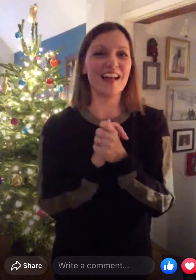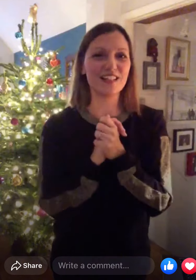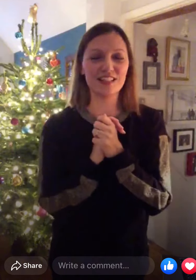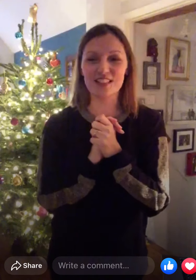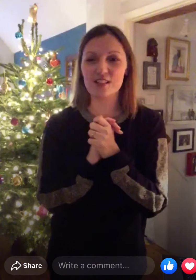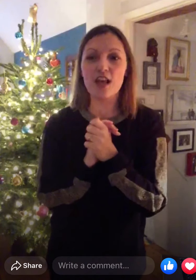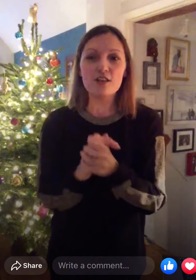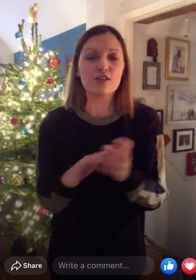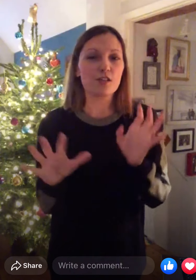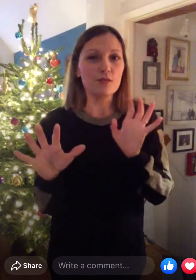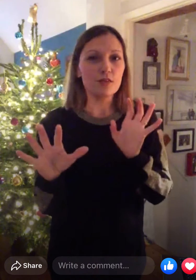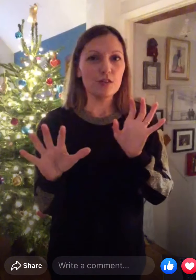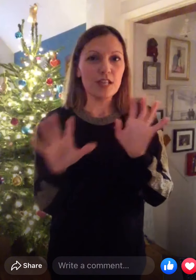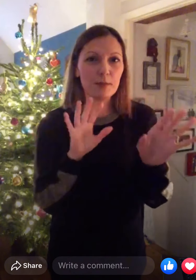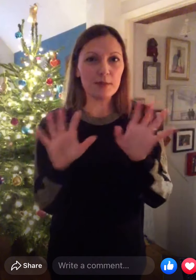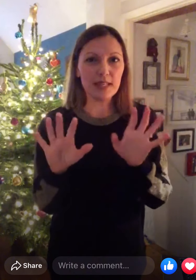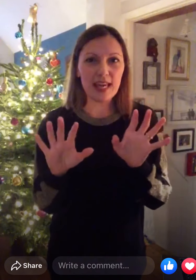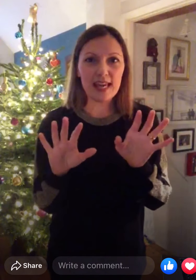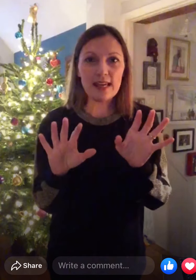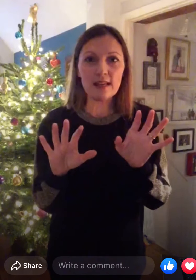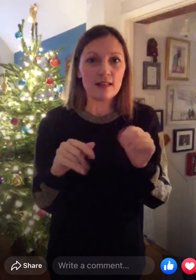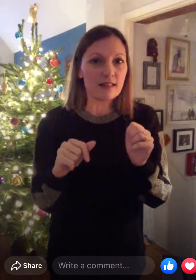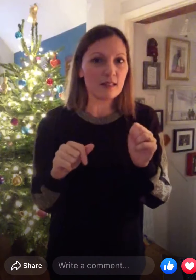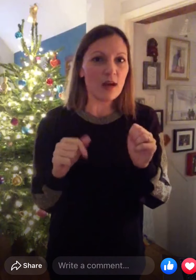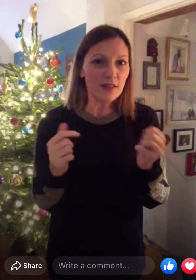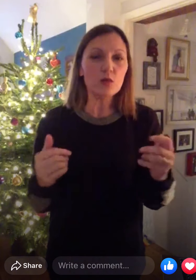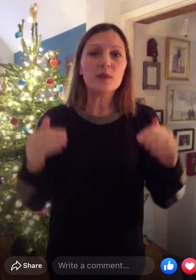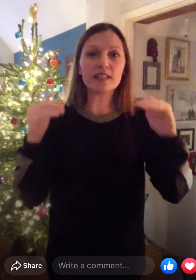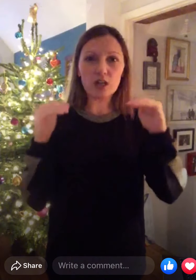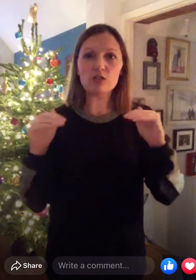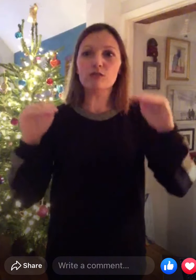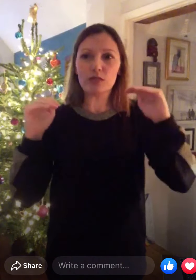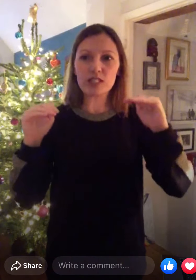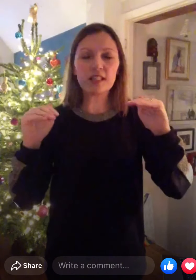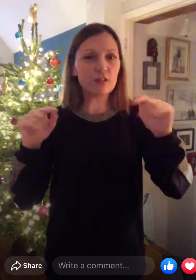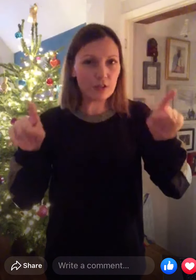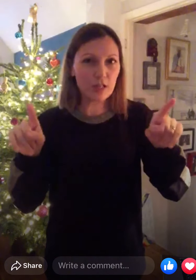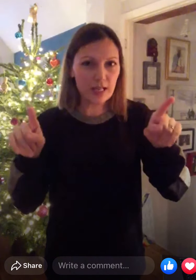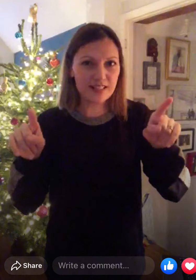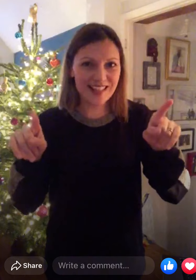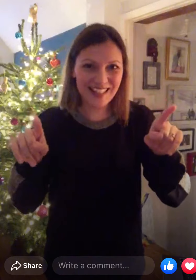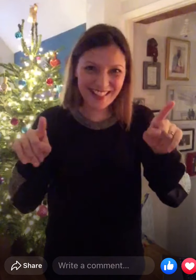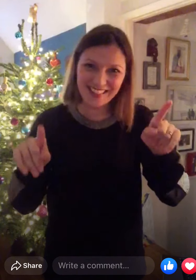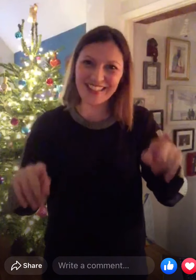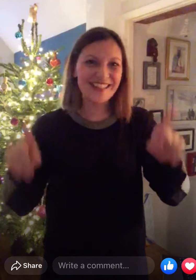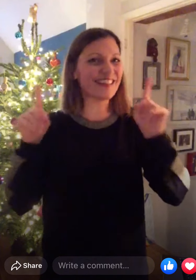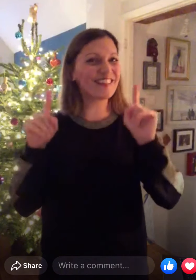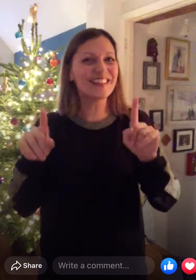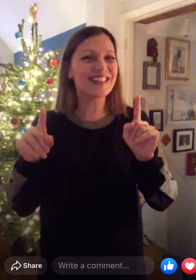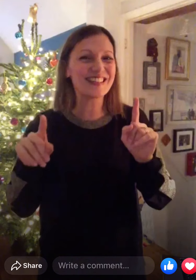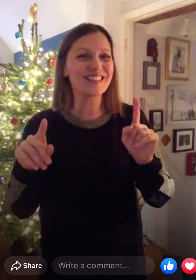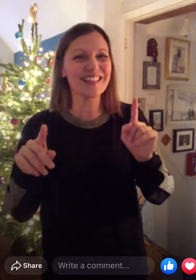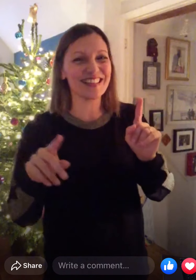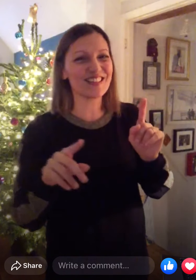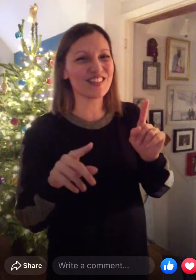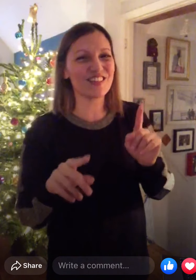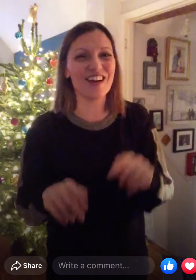Joy. Excellent. you happy with the key? So I thought we'd go. So I I know you guys. Yeah I know you guys don't like to go too high.